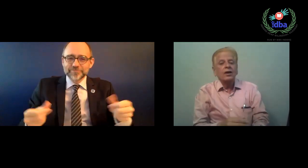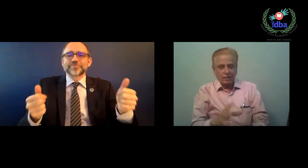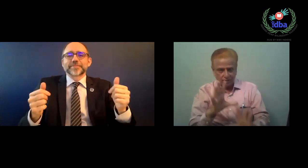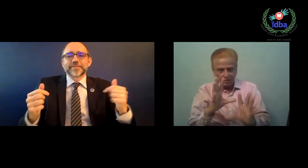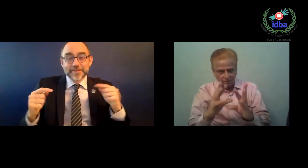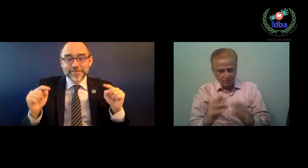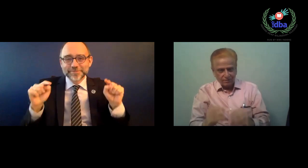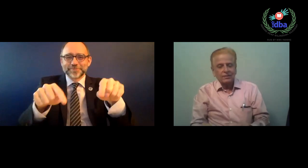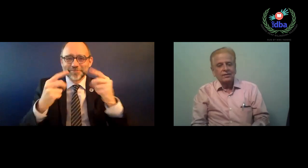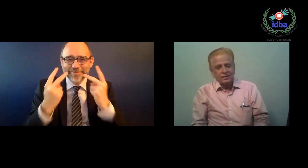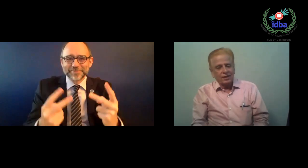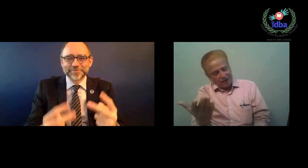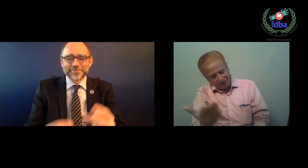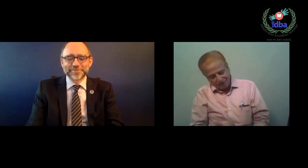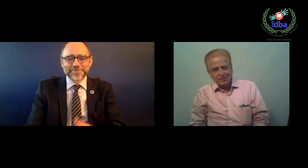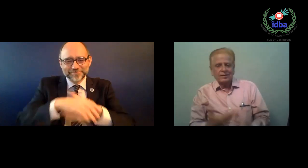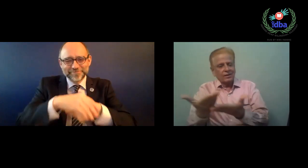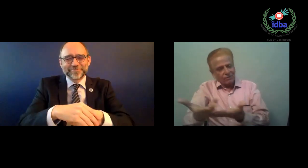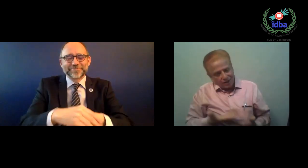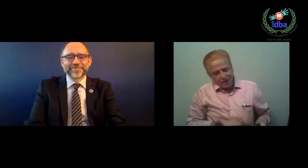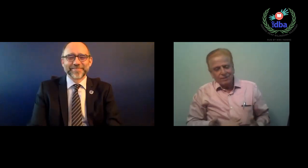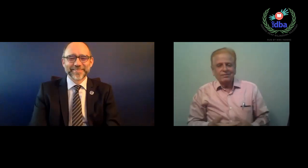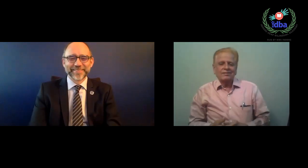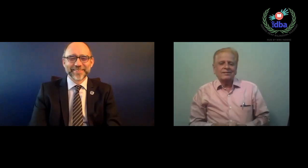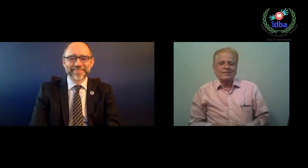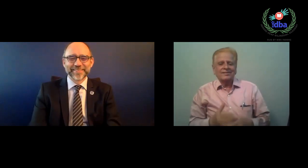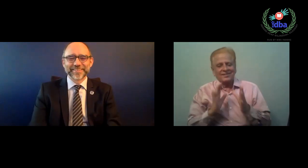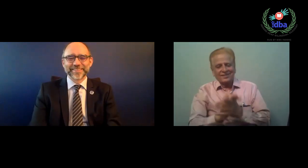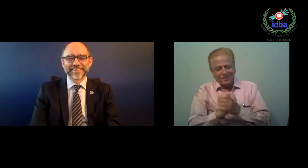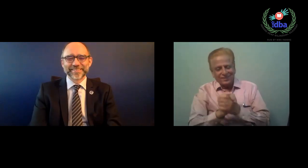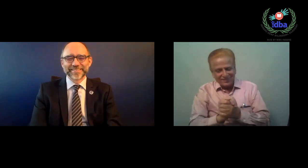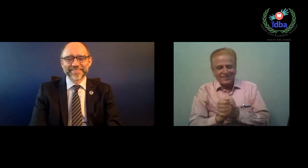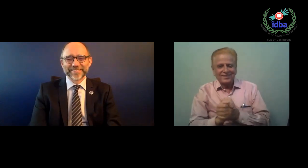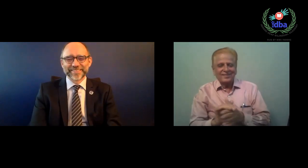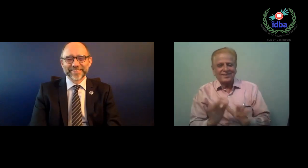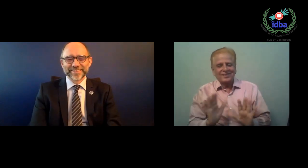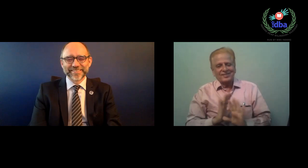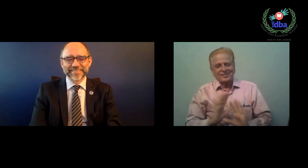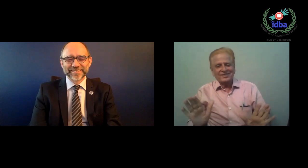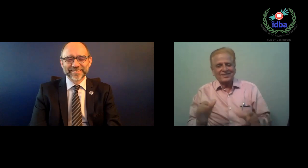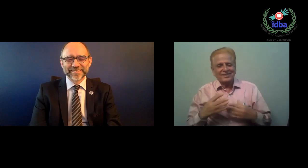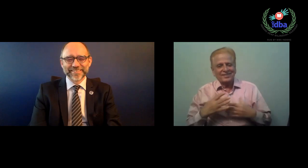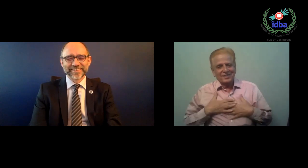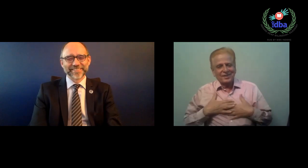come. Yeah, when everything is fine, I really will join you all at your school. Thank you so